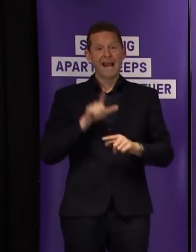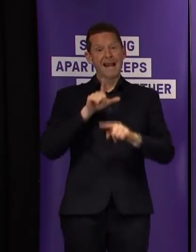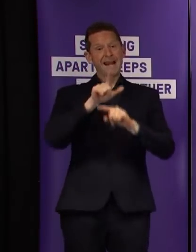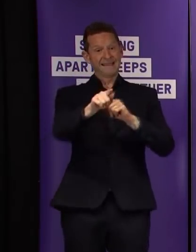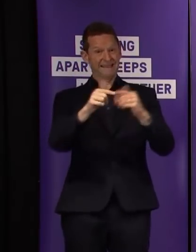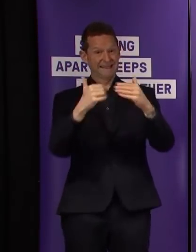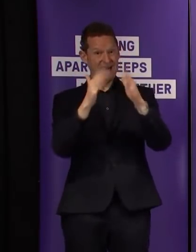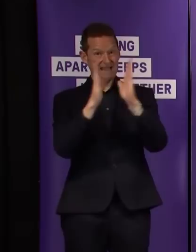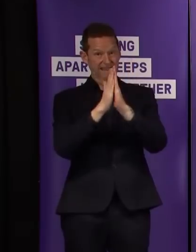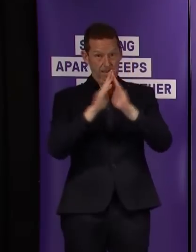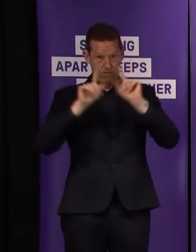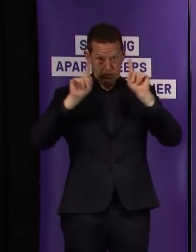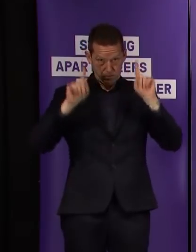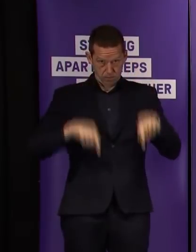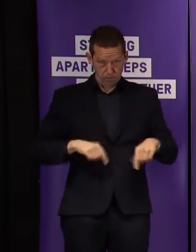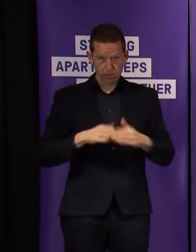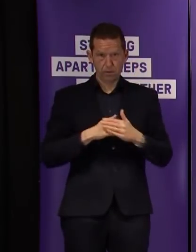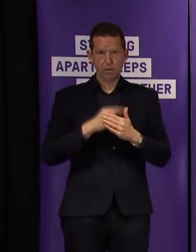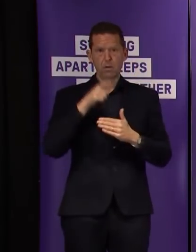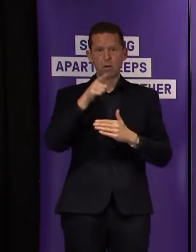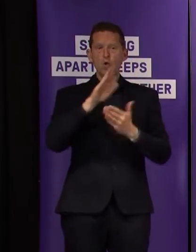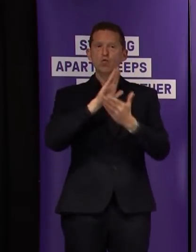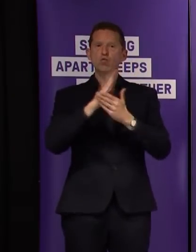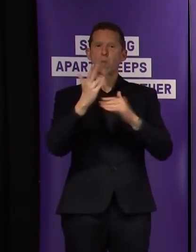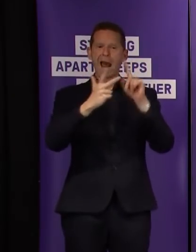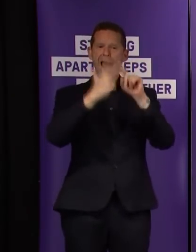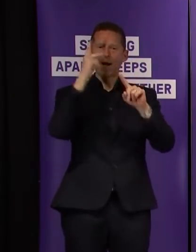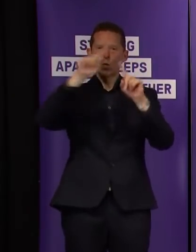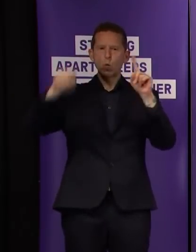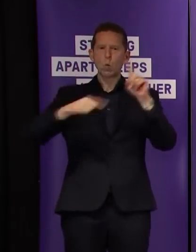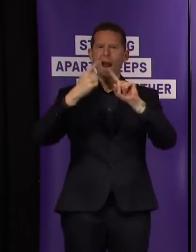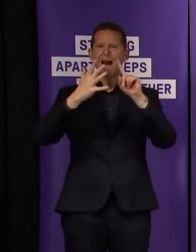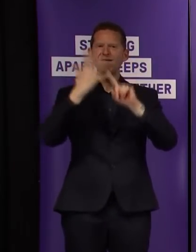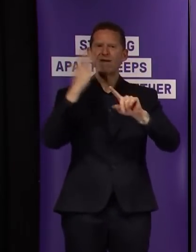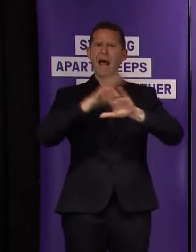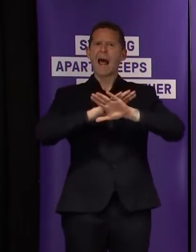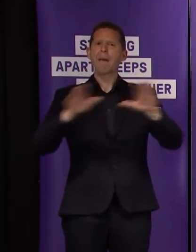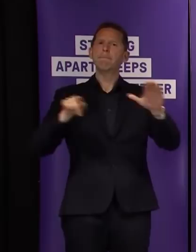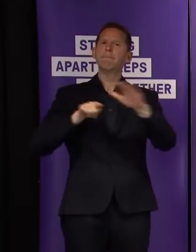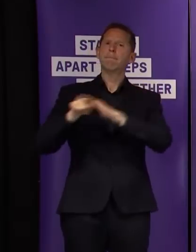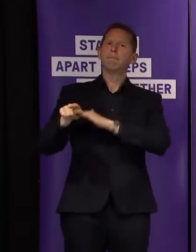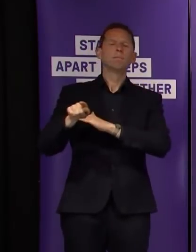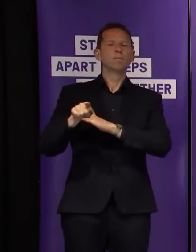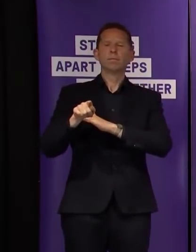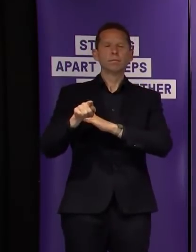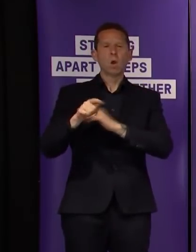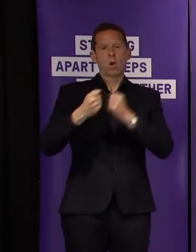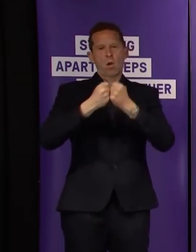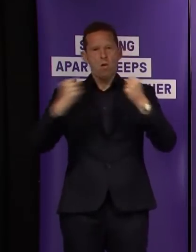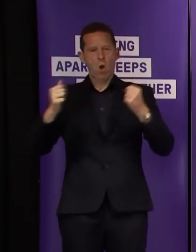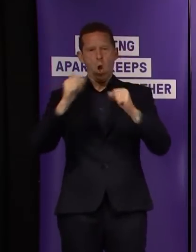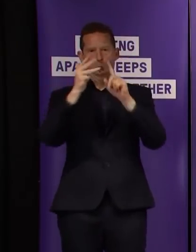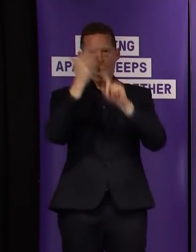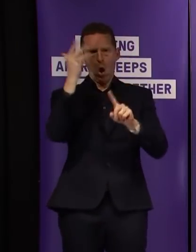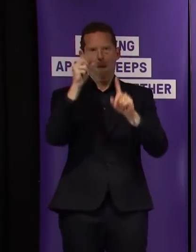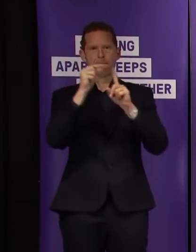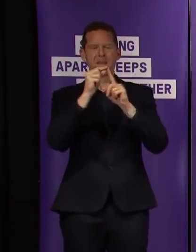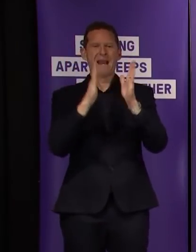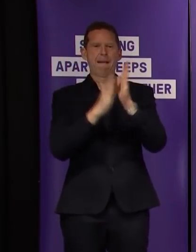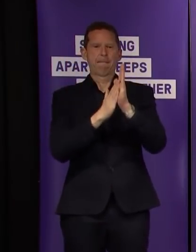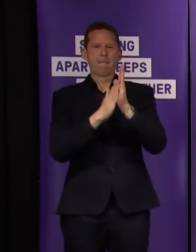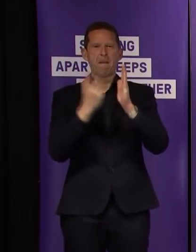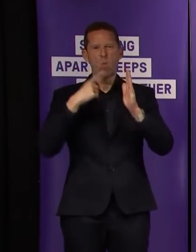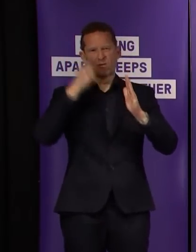Sunday, the curfew will be eased and it will be expanded to 9 p.m, not 8 p.m, in recognition that the days are getting